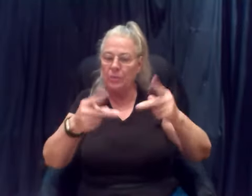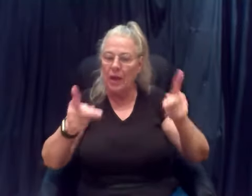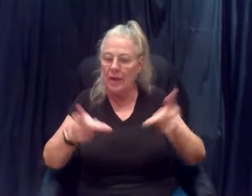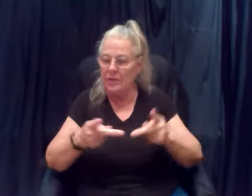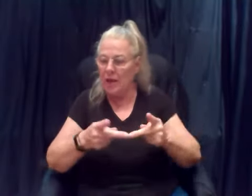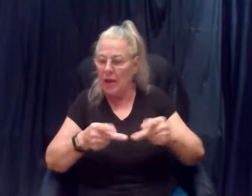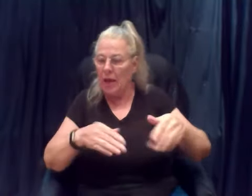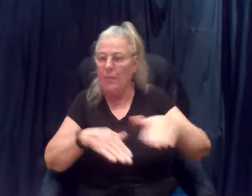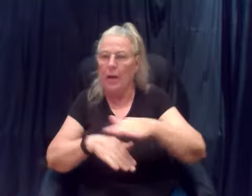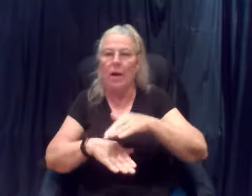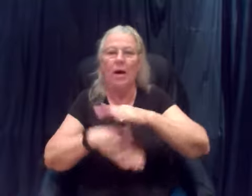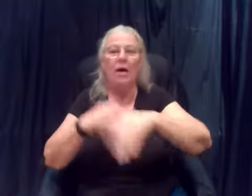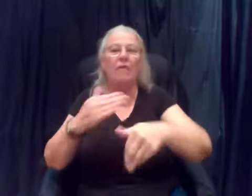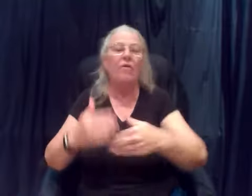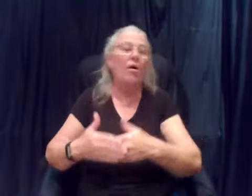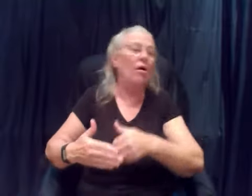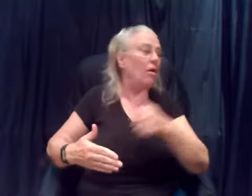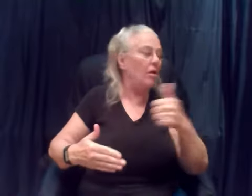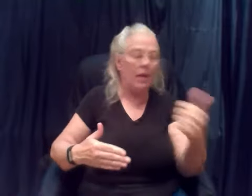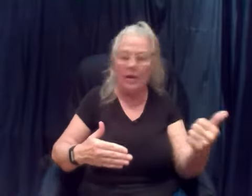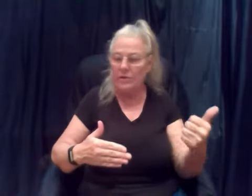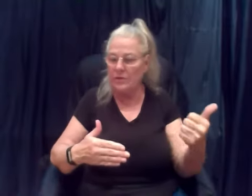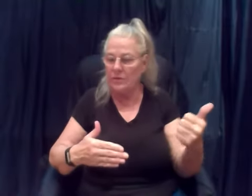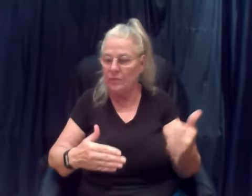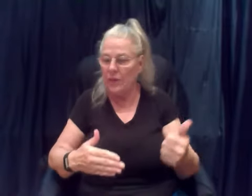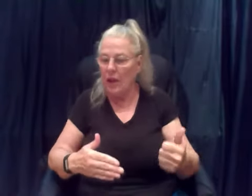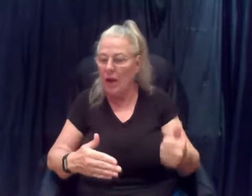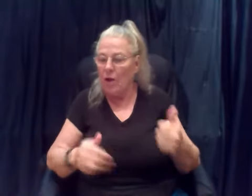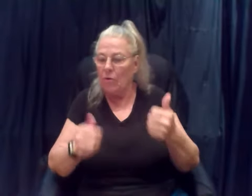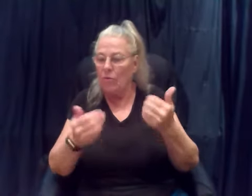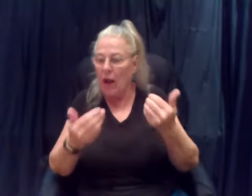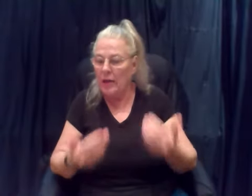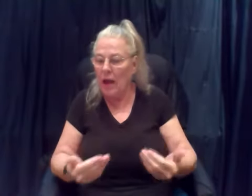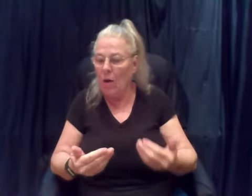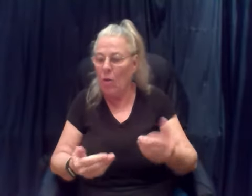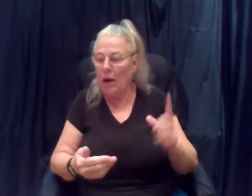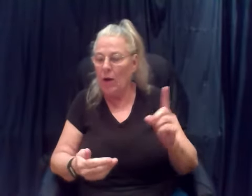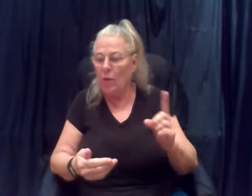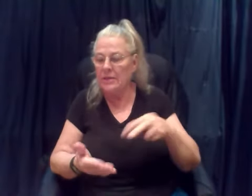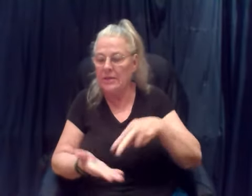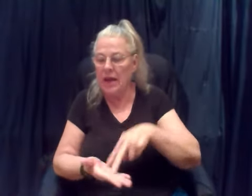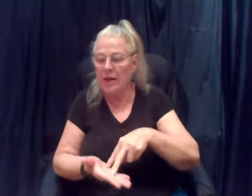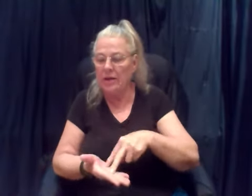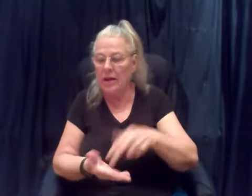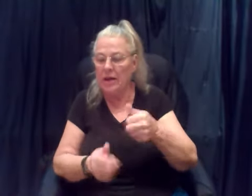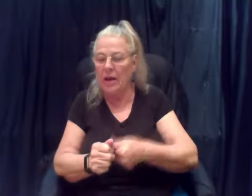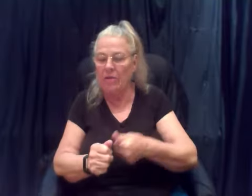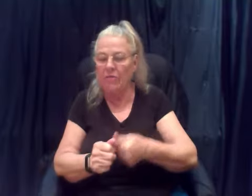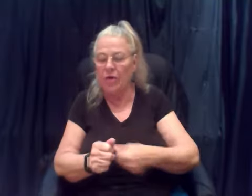place, above all else. Right now where we stand and